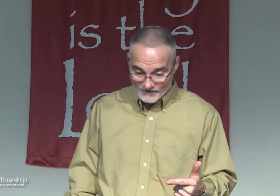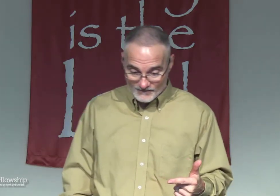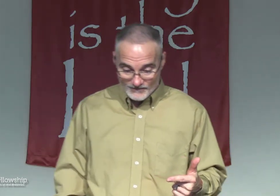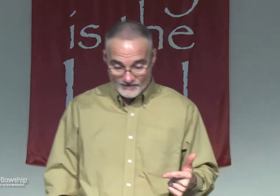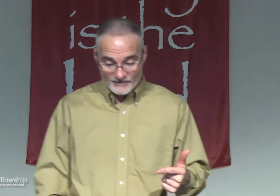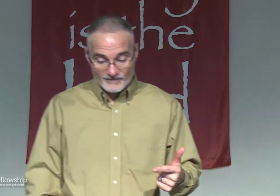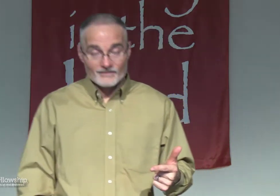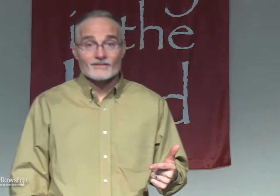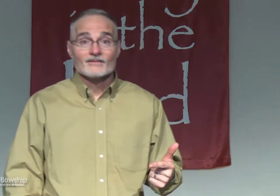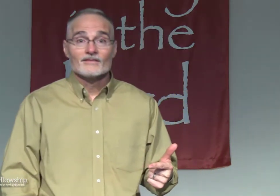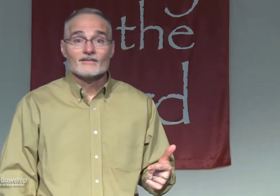yourself.